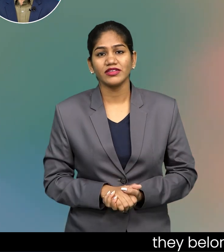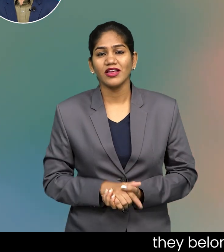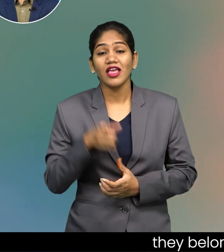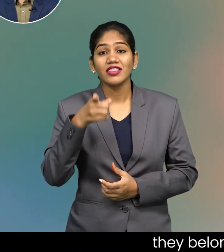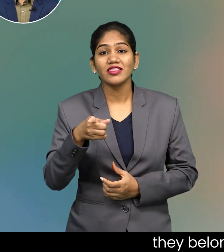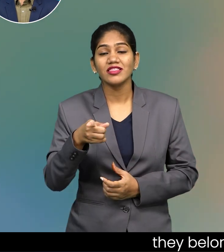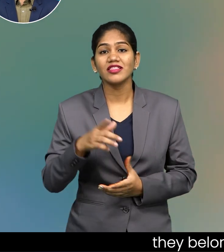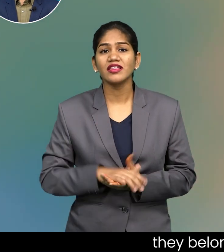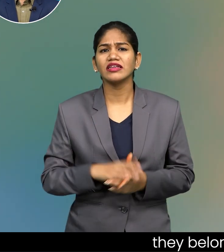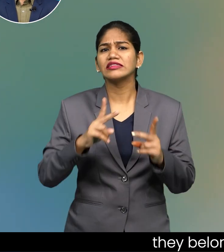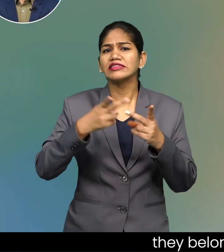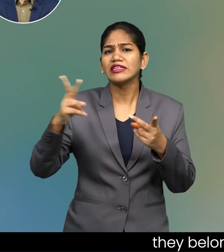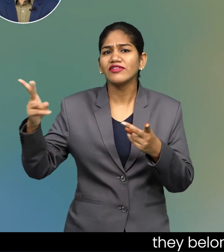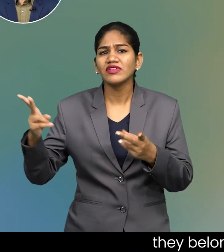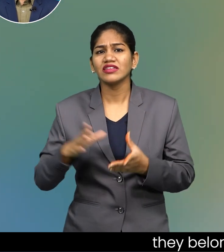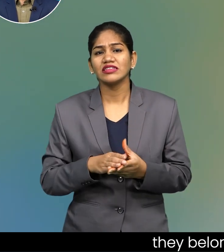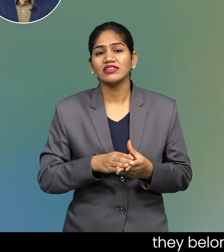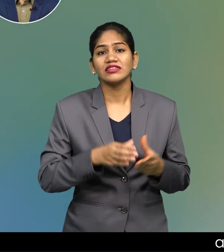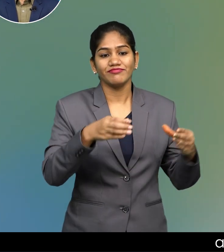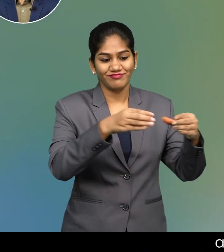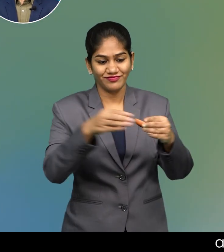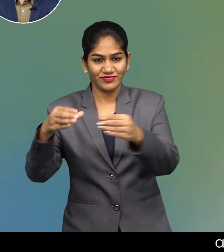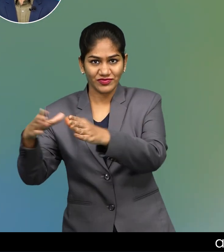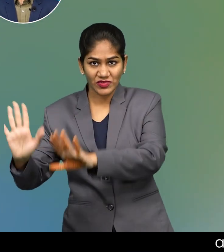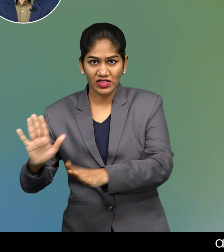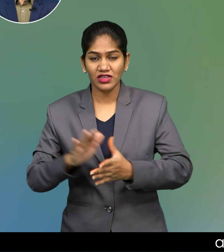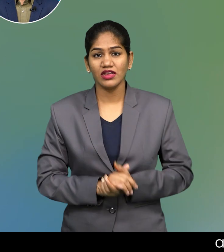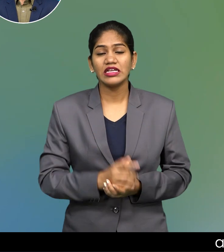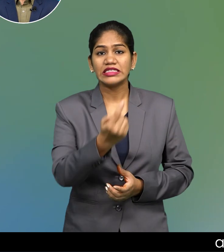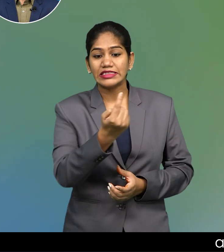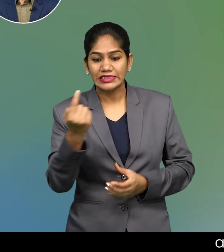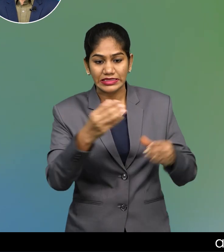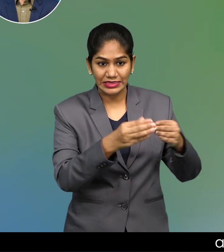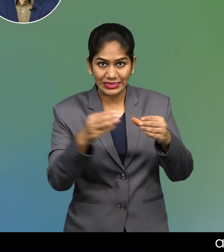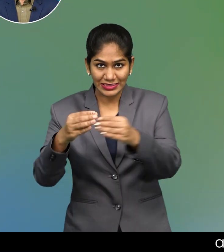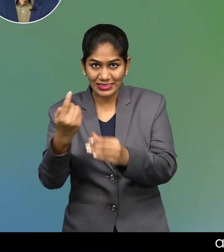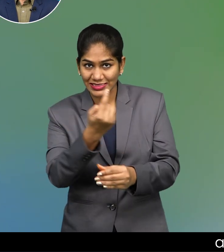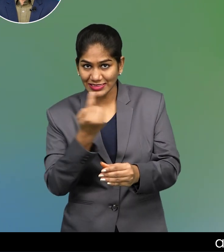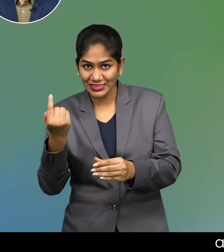they belonged to different sects, and each sect